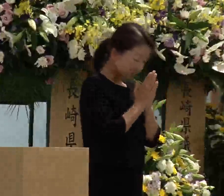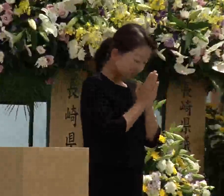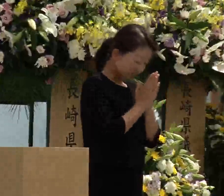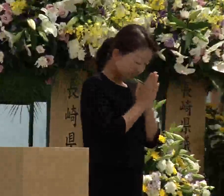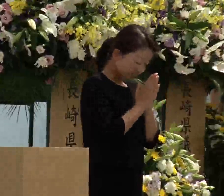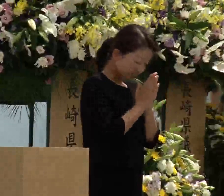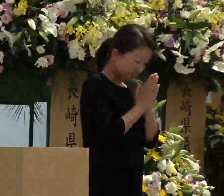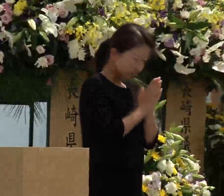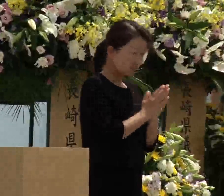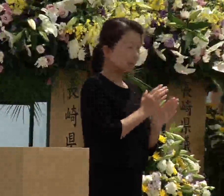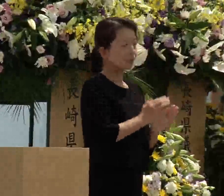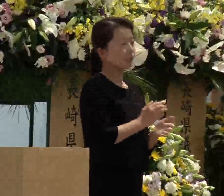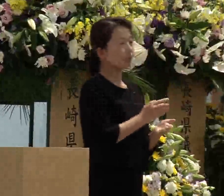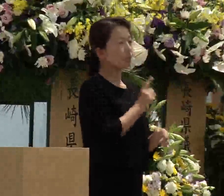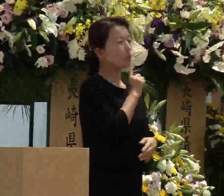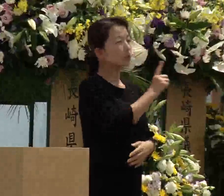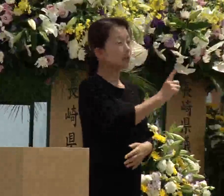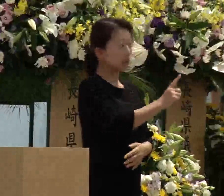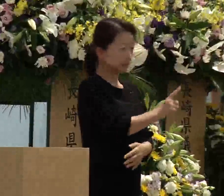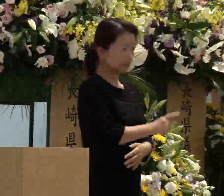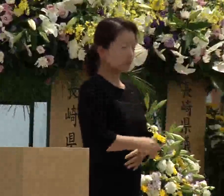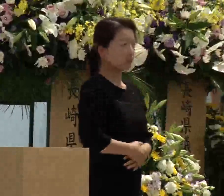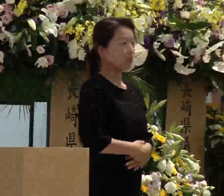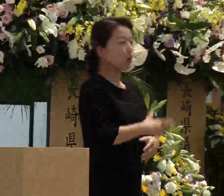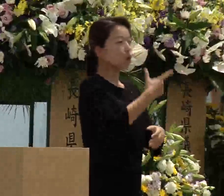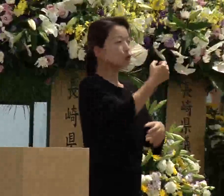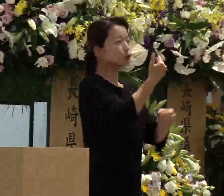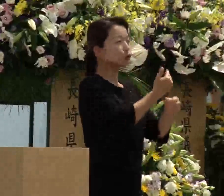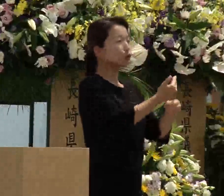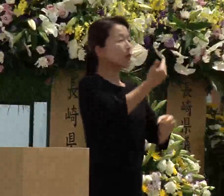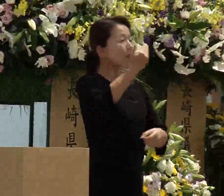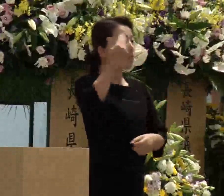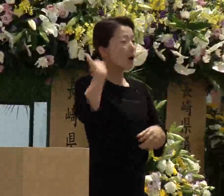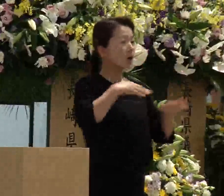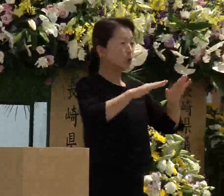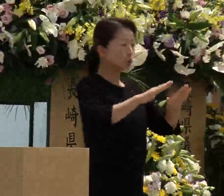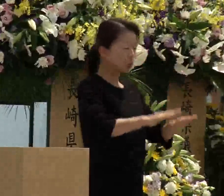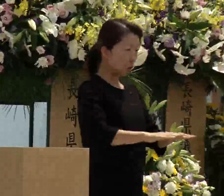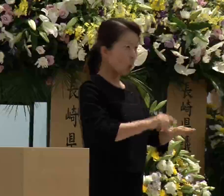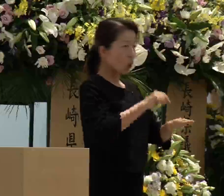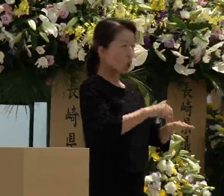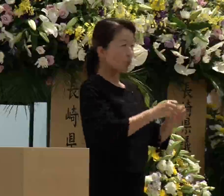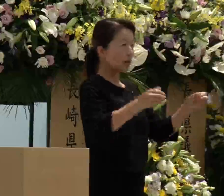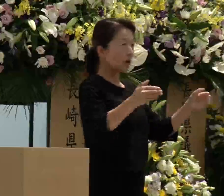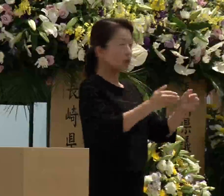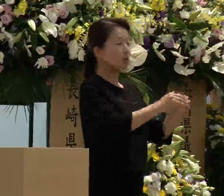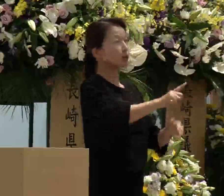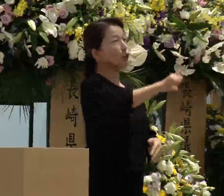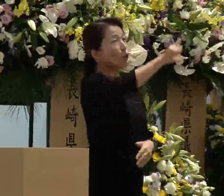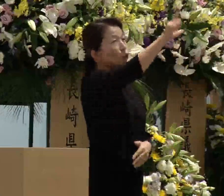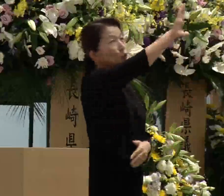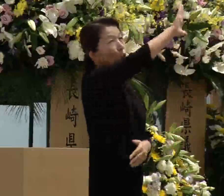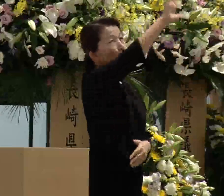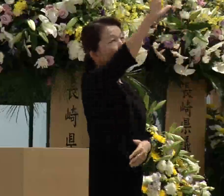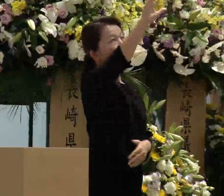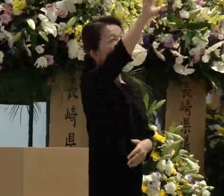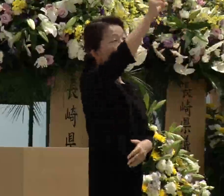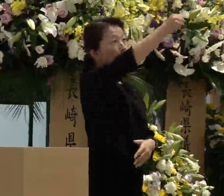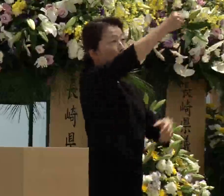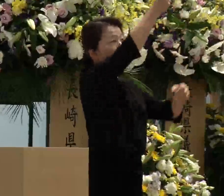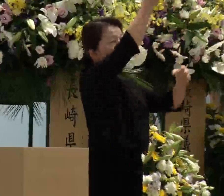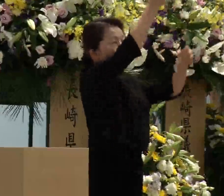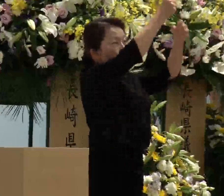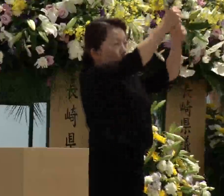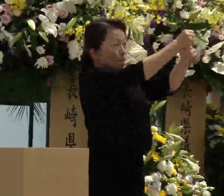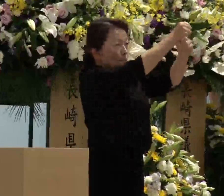atomic bombing, together with the residents of Nagasaki Prefecture. 69 years ago this day, a single atomic